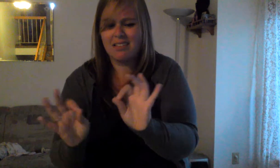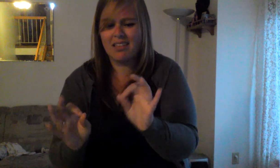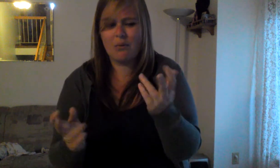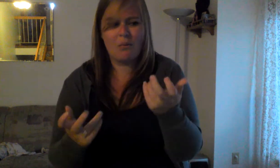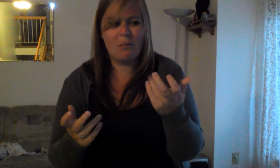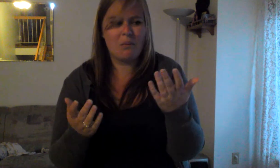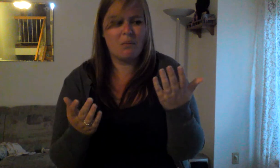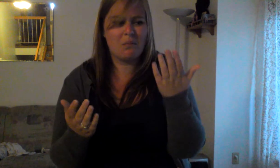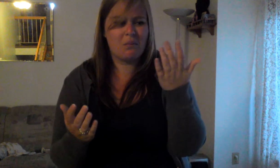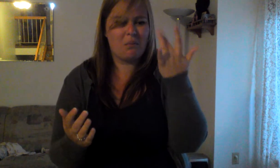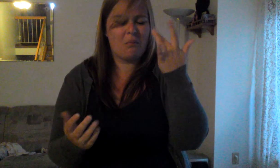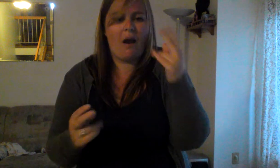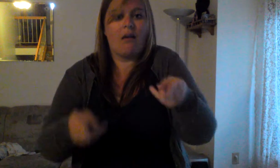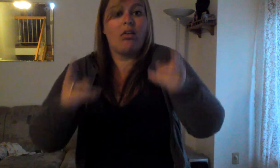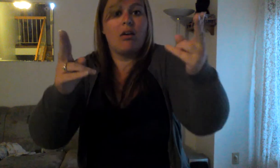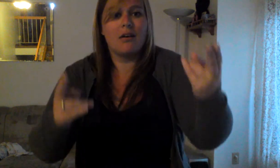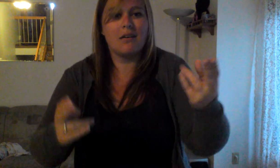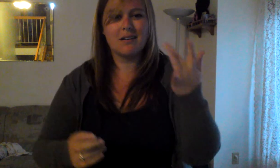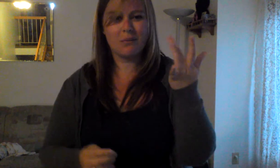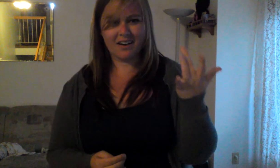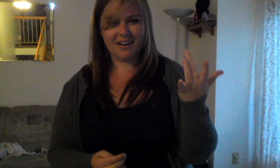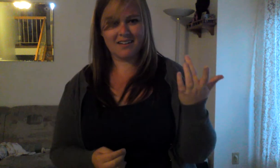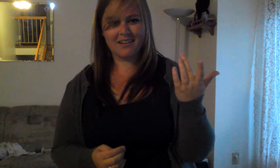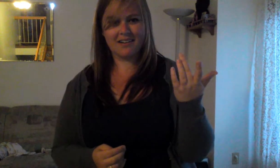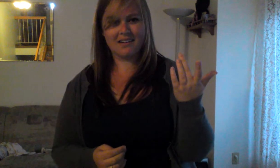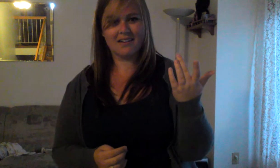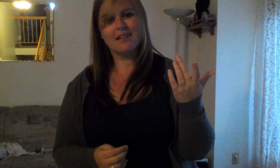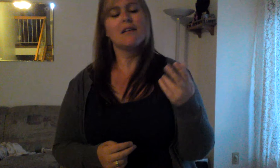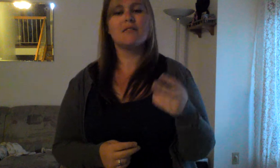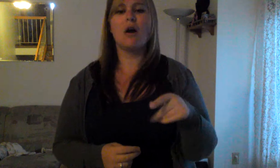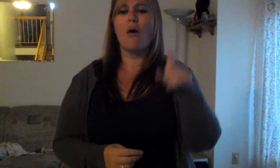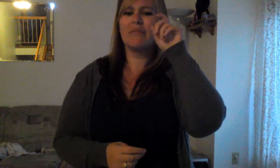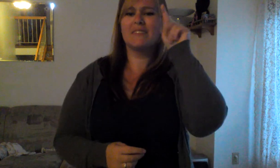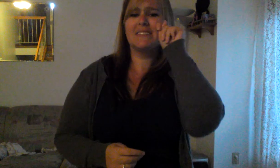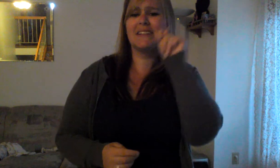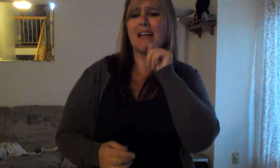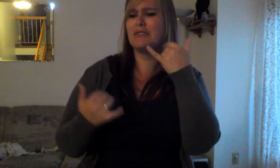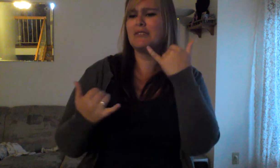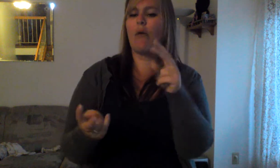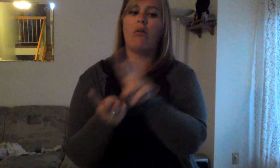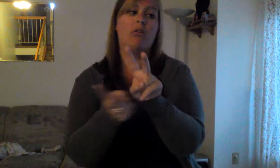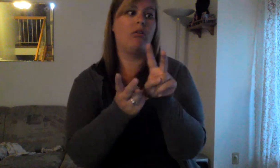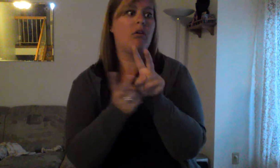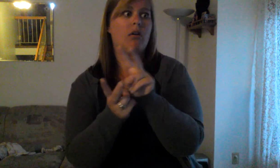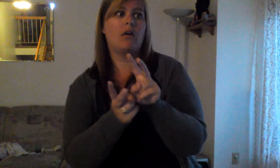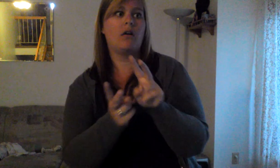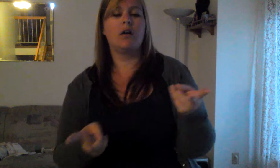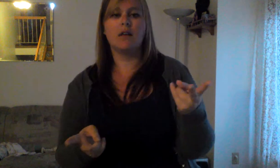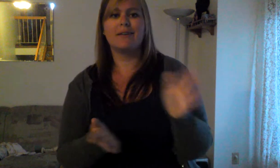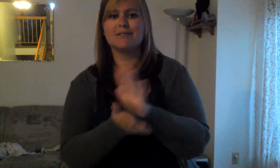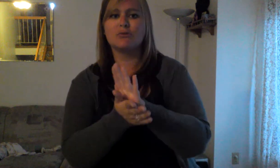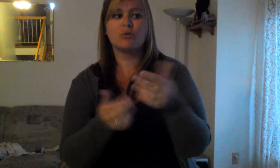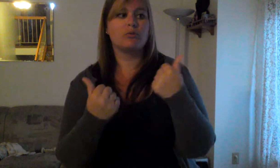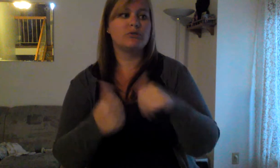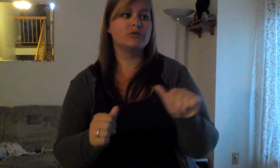you have a school system that helps these kids have sex. Then they turn around and complain that the schools are overcrowded and they want more of your tax dollars to fix the